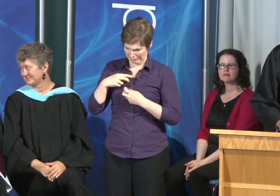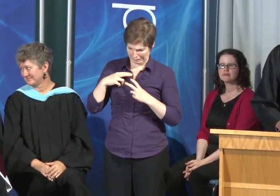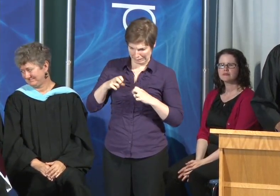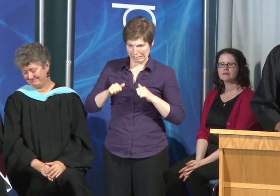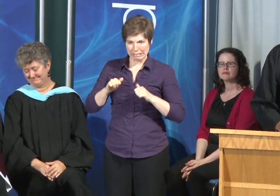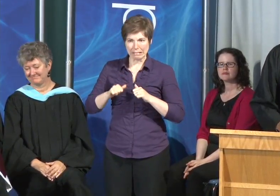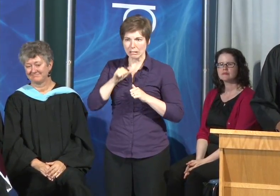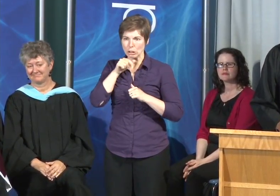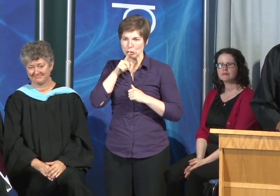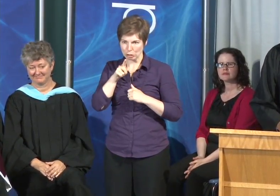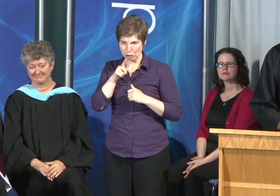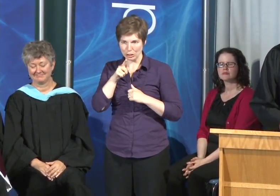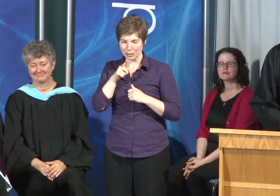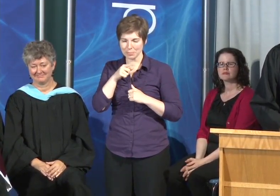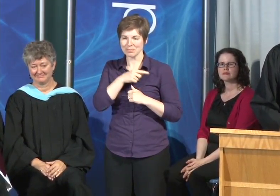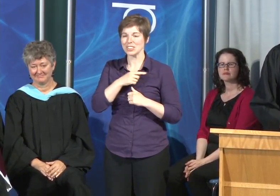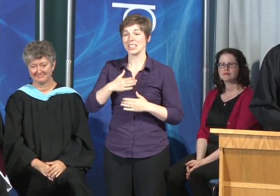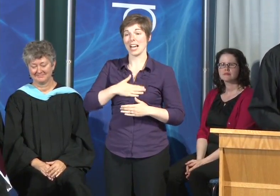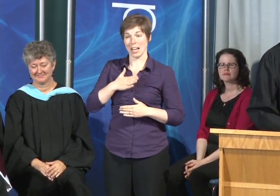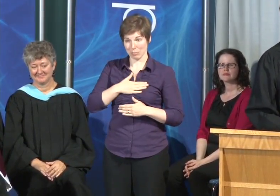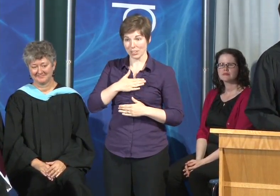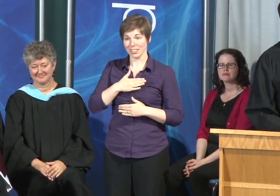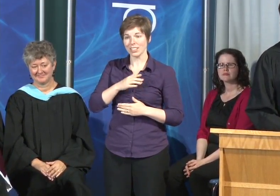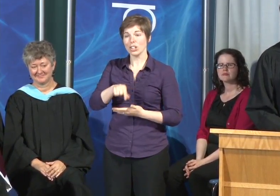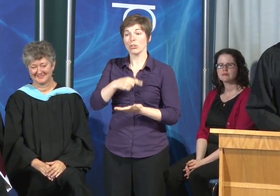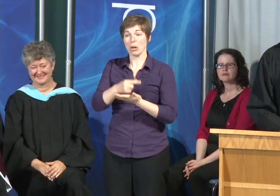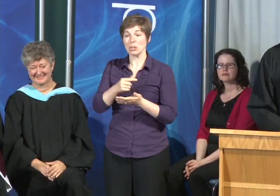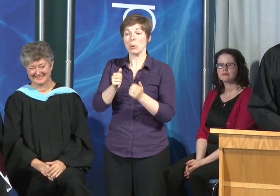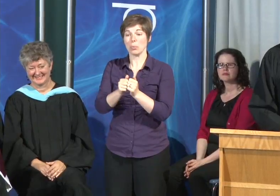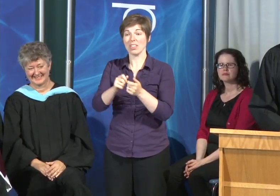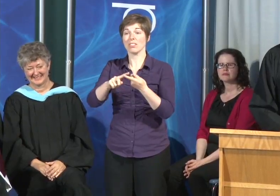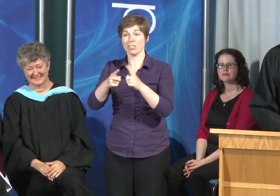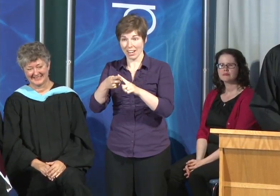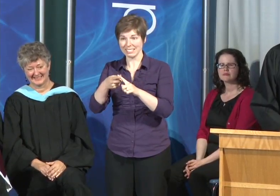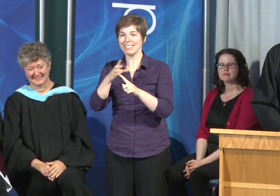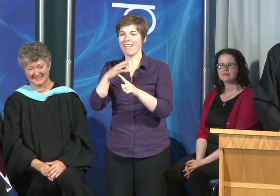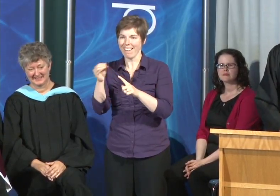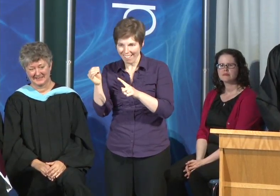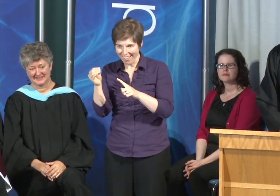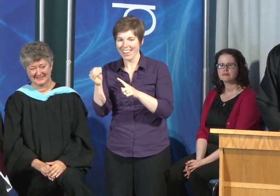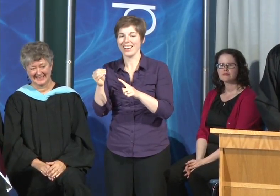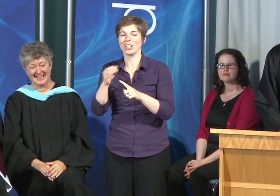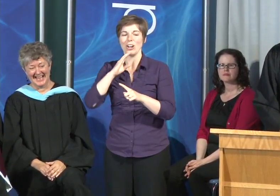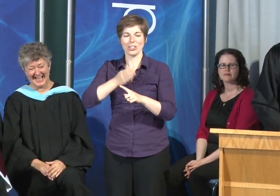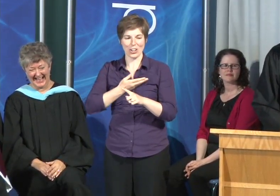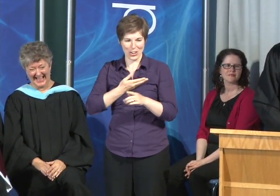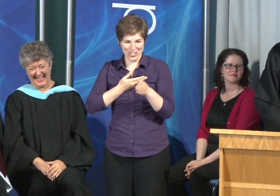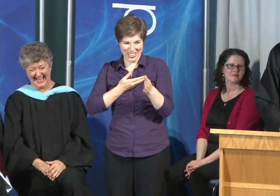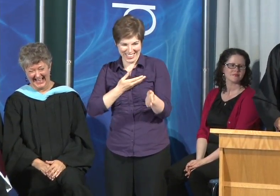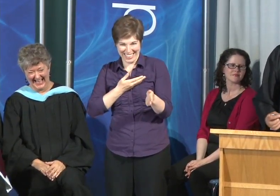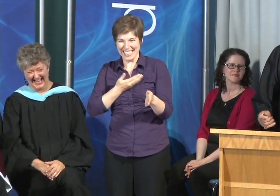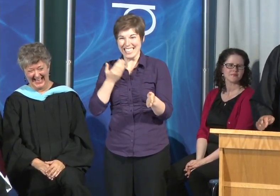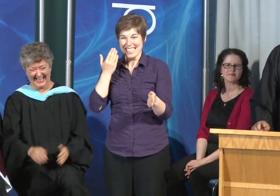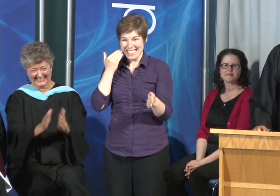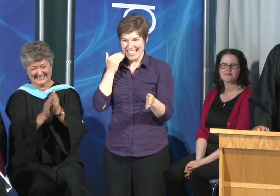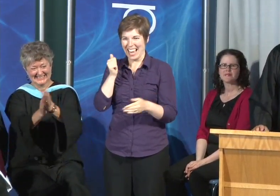fellow classmates and her daughter, who graduated just the other evening at AVC. And there she is.